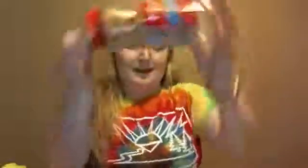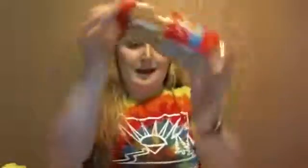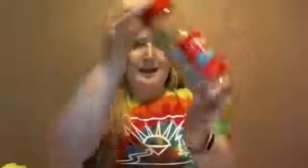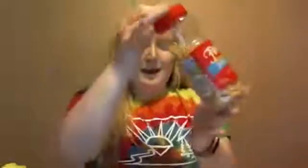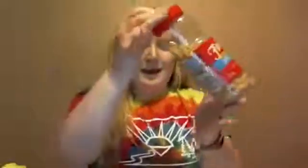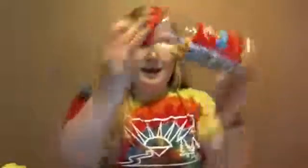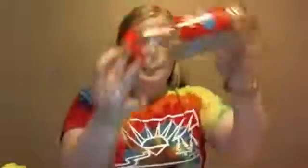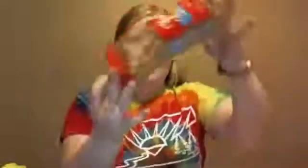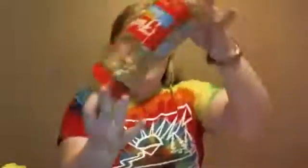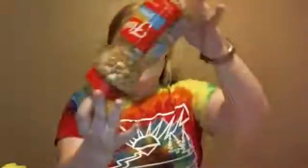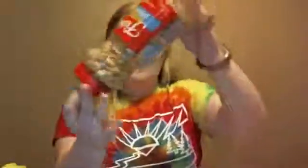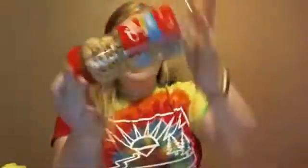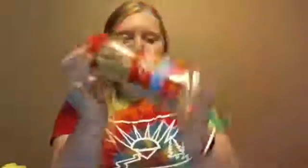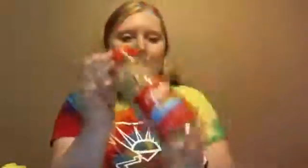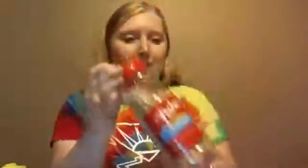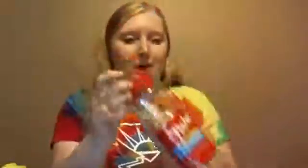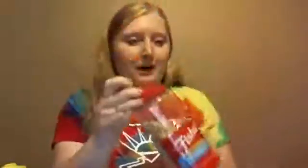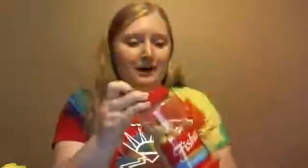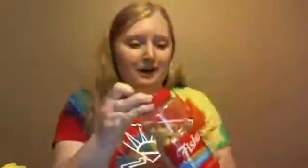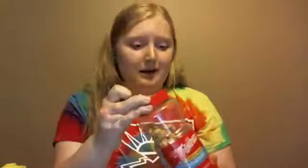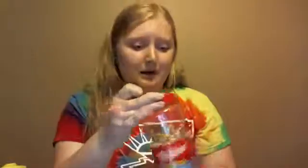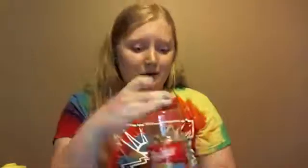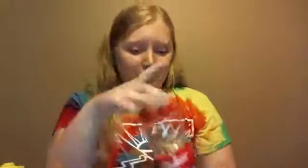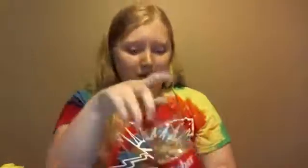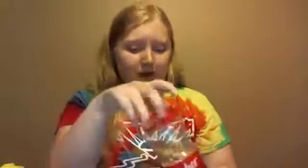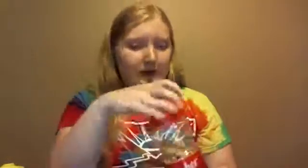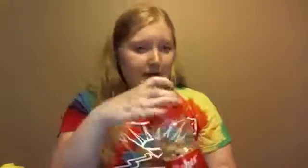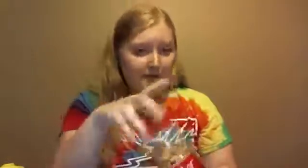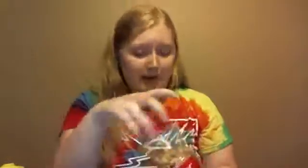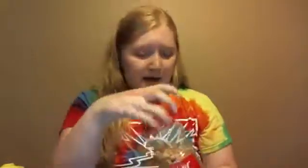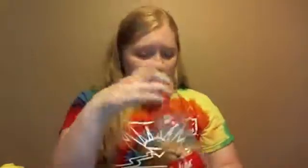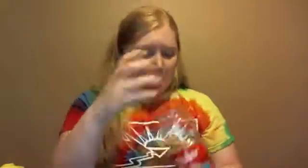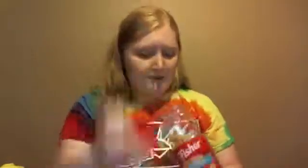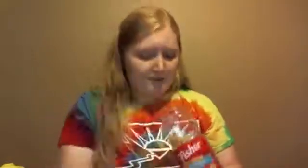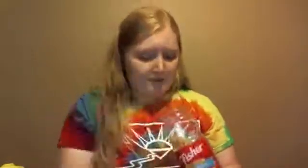And then, if you wanted, you could do a little taste test.